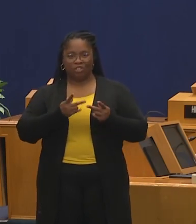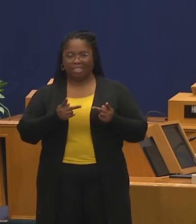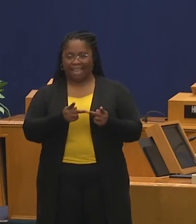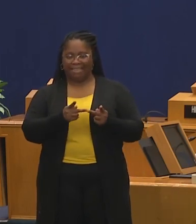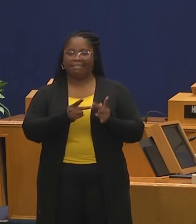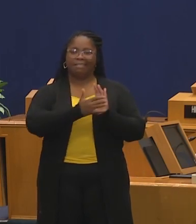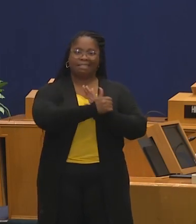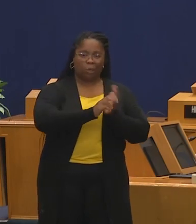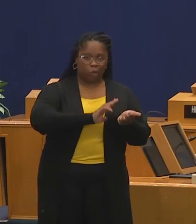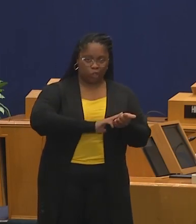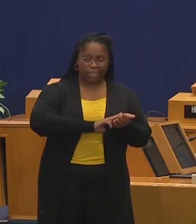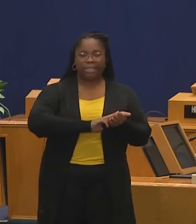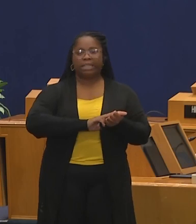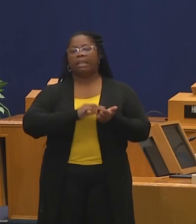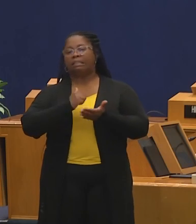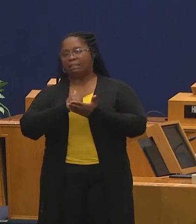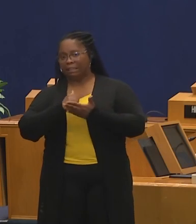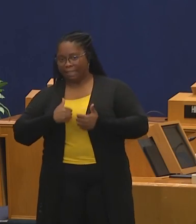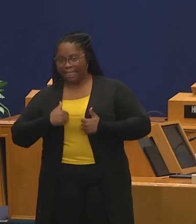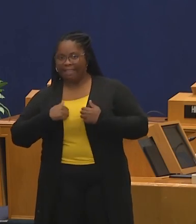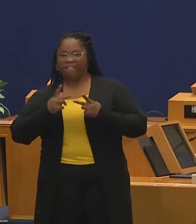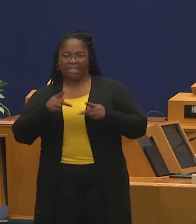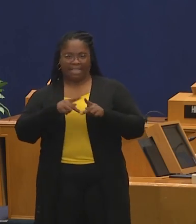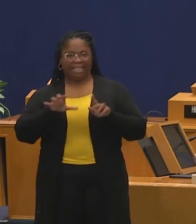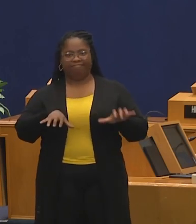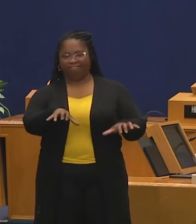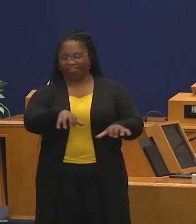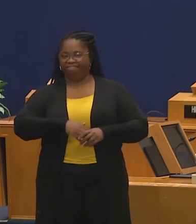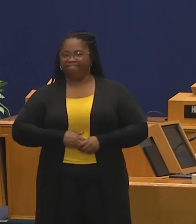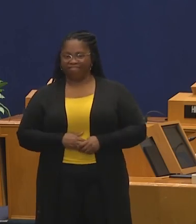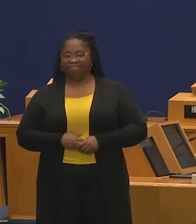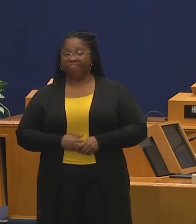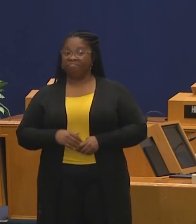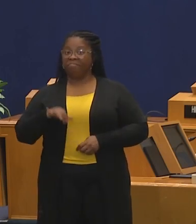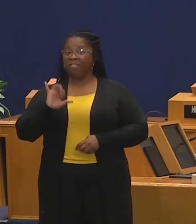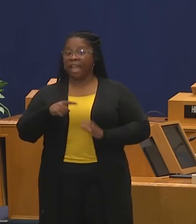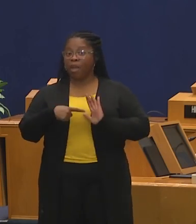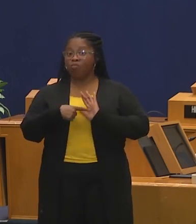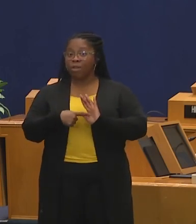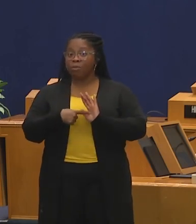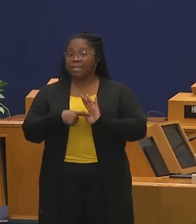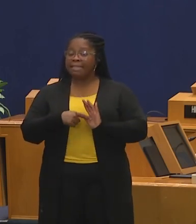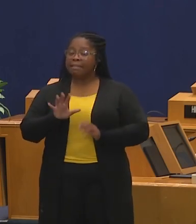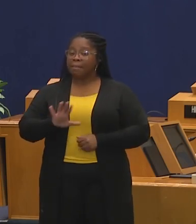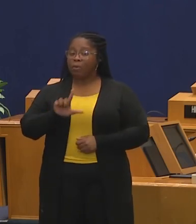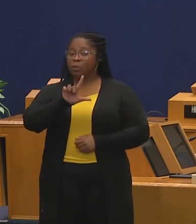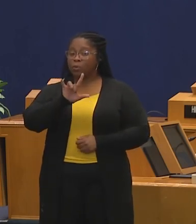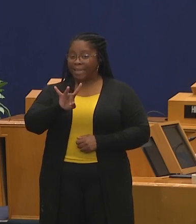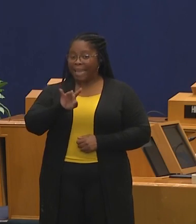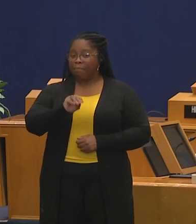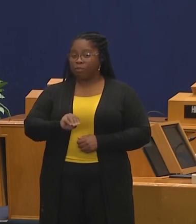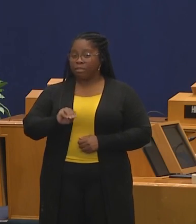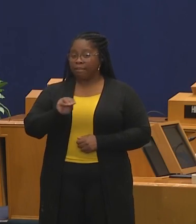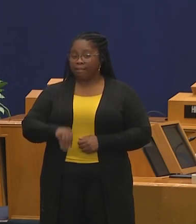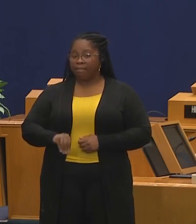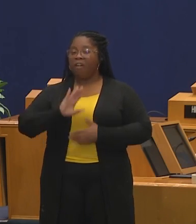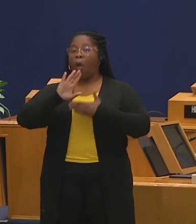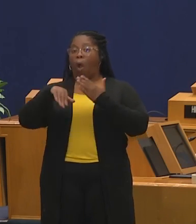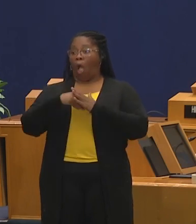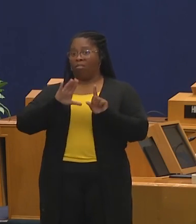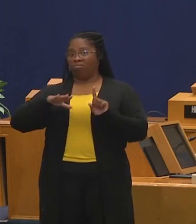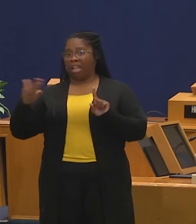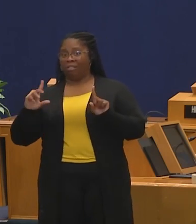skilled nursing and assisted living facilities. And this now represents 28% of all of our deaths.